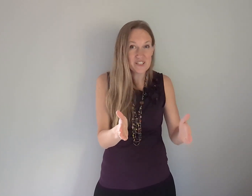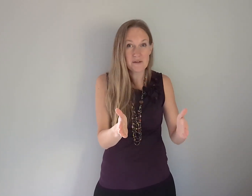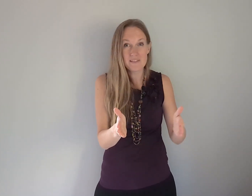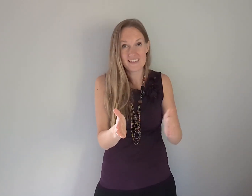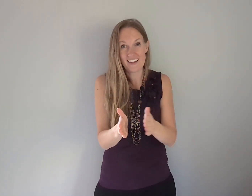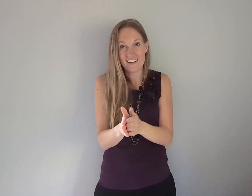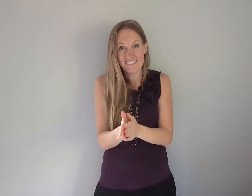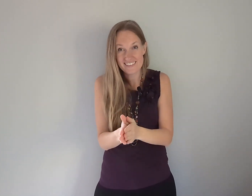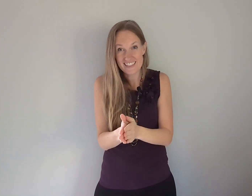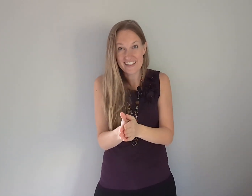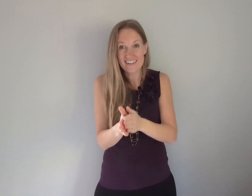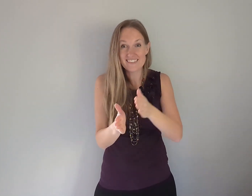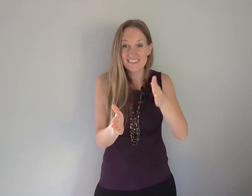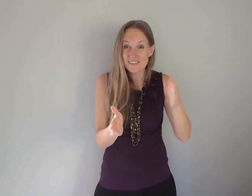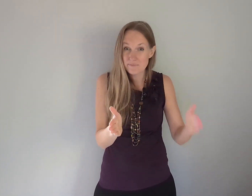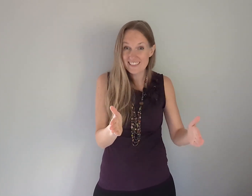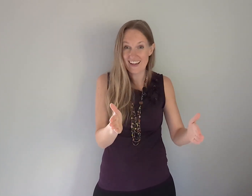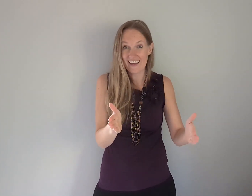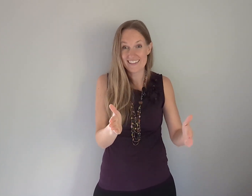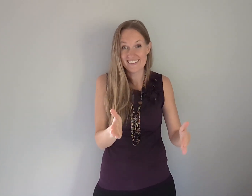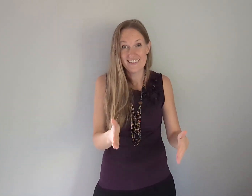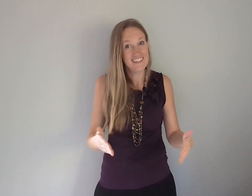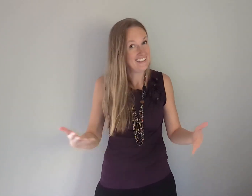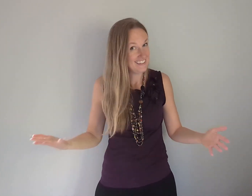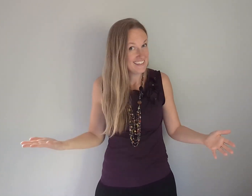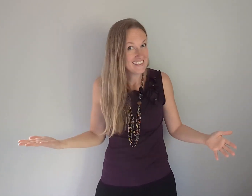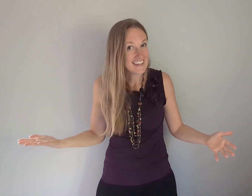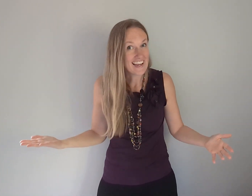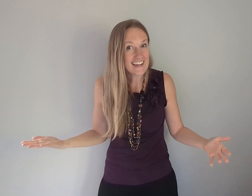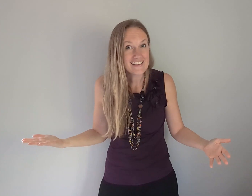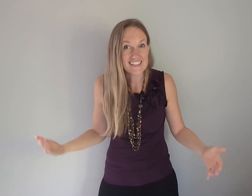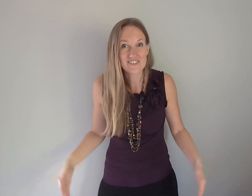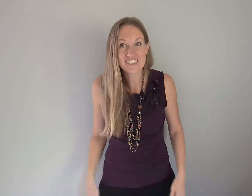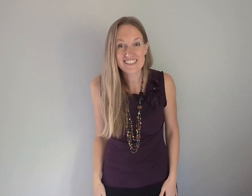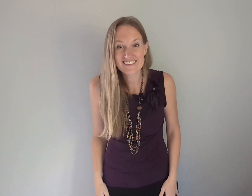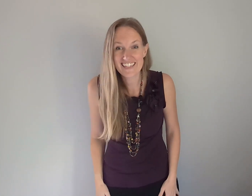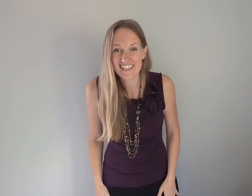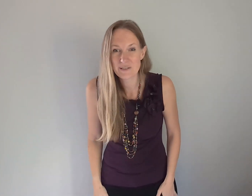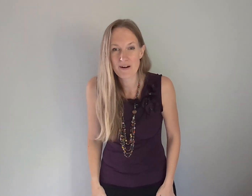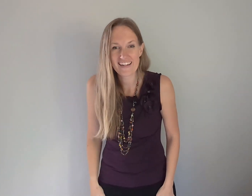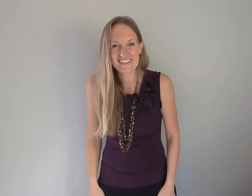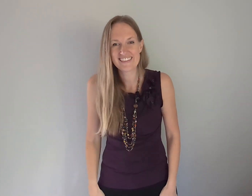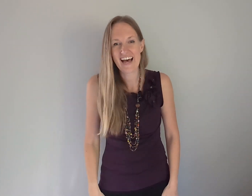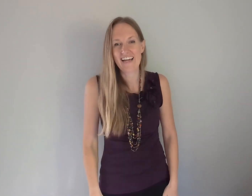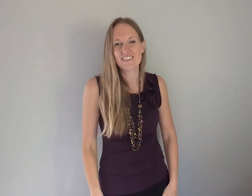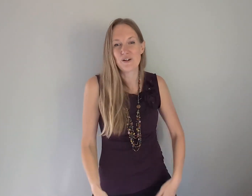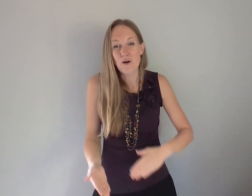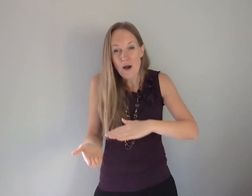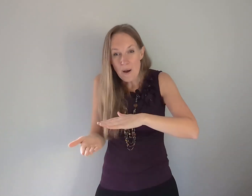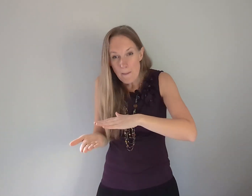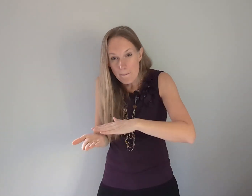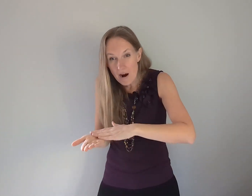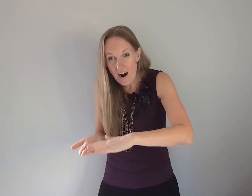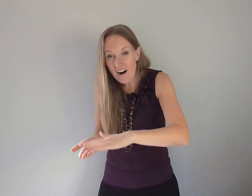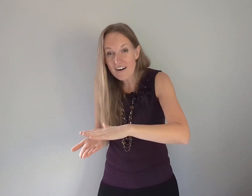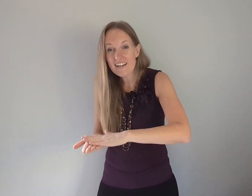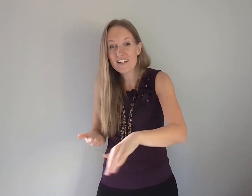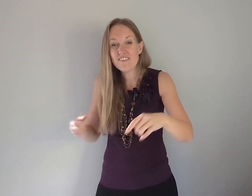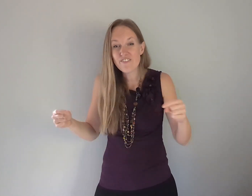showing beside. 10,000 beside. Okay, that's verse 3. Let's practice that. So, pardon